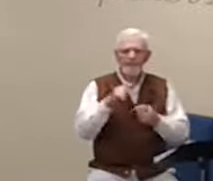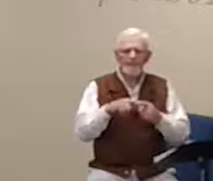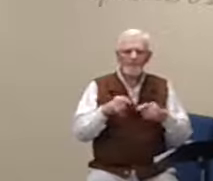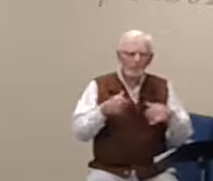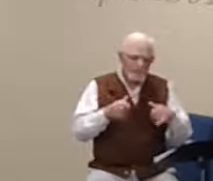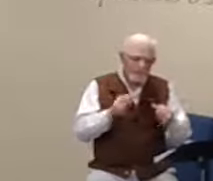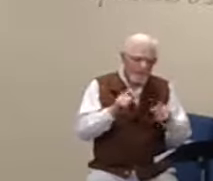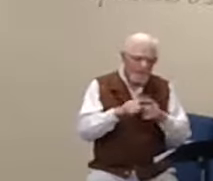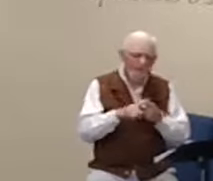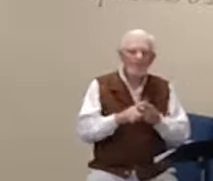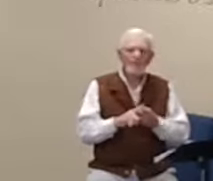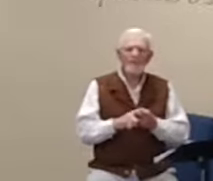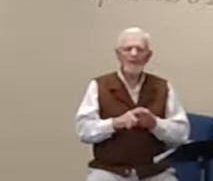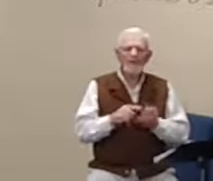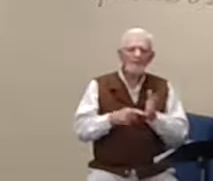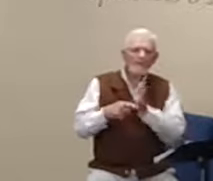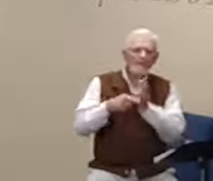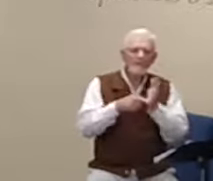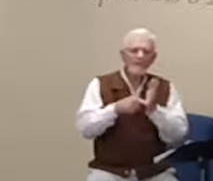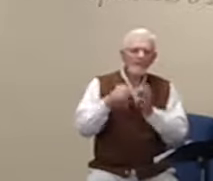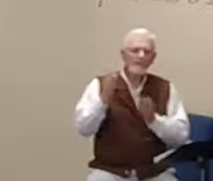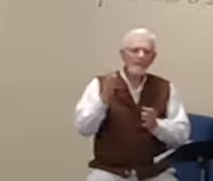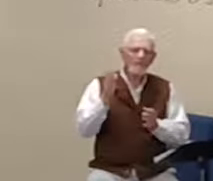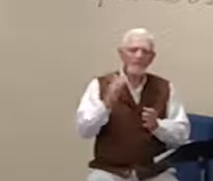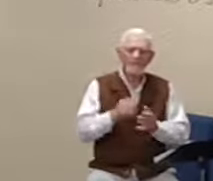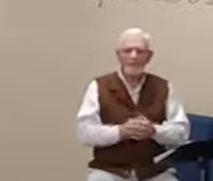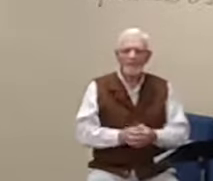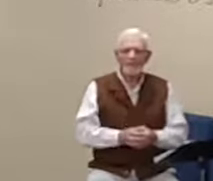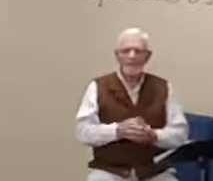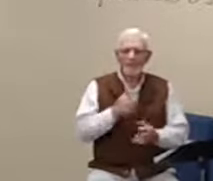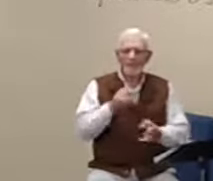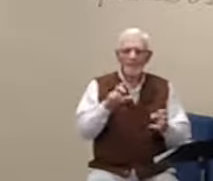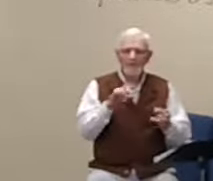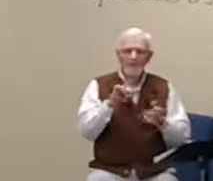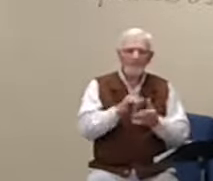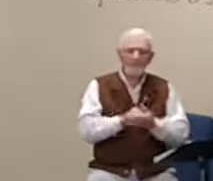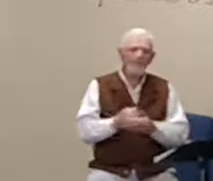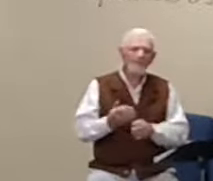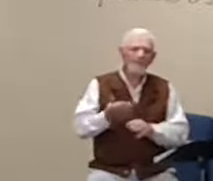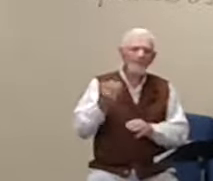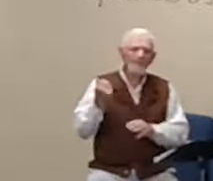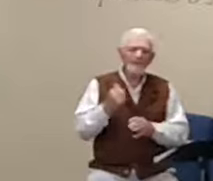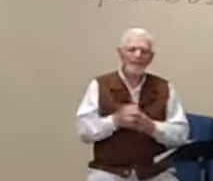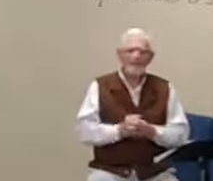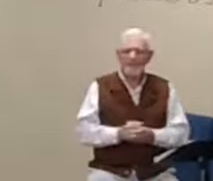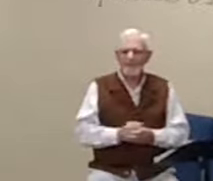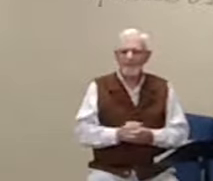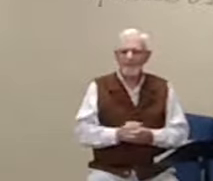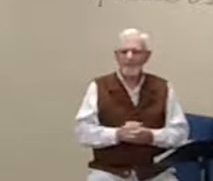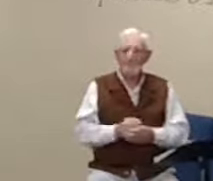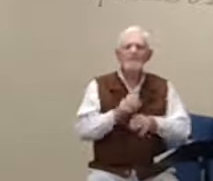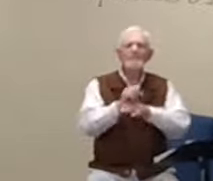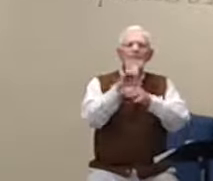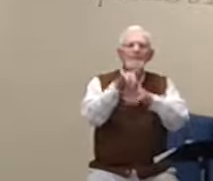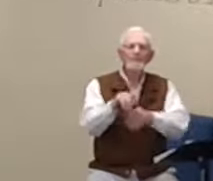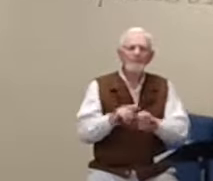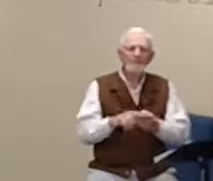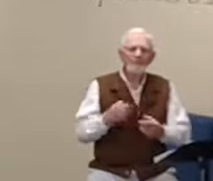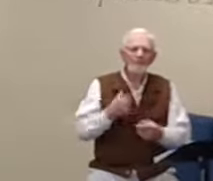a little bit of deputation along the way. And not having done deputation at the very beginning really caught up to us around the